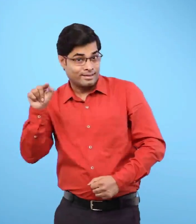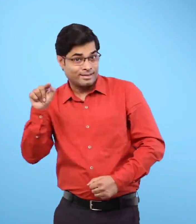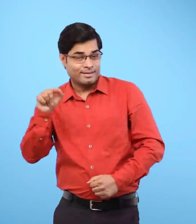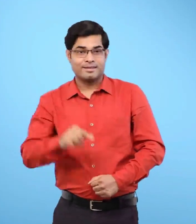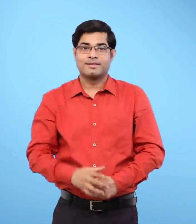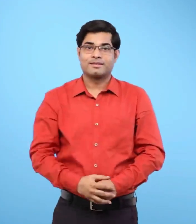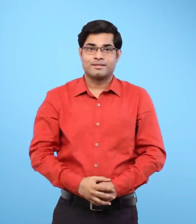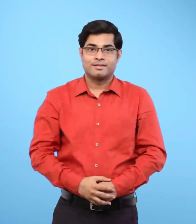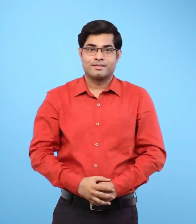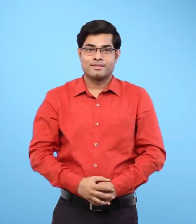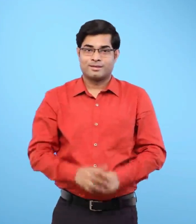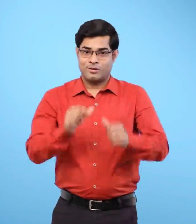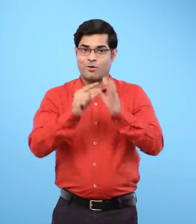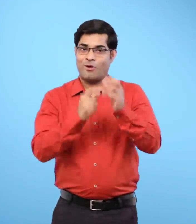dash, August,